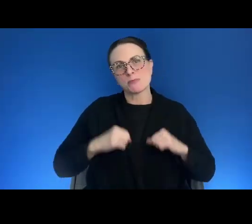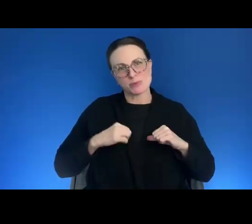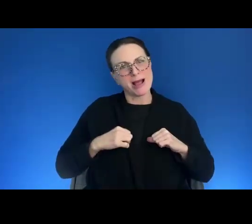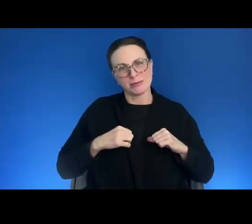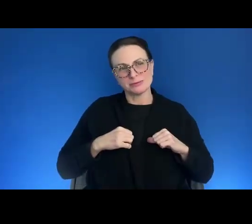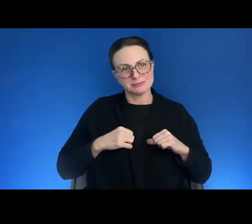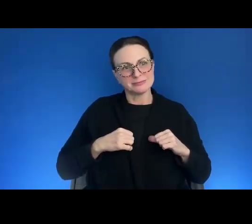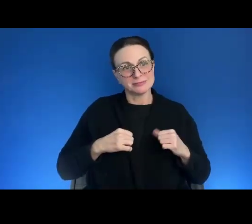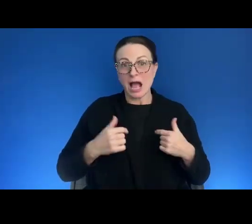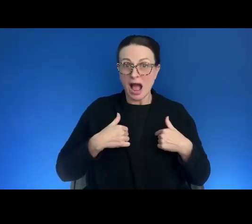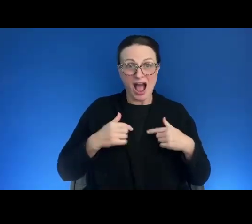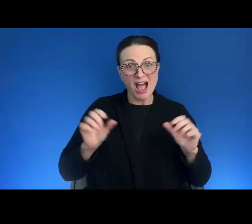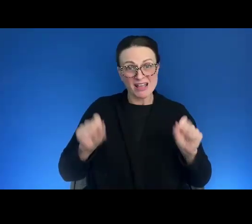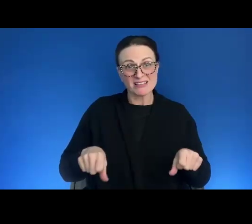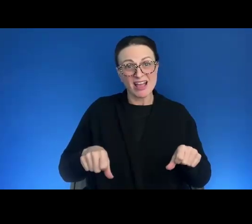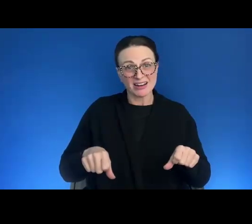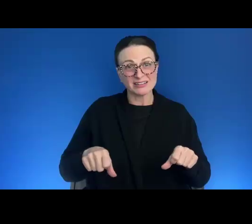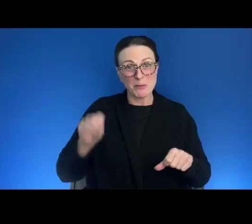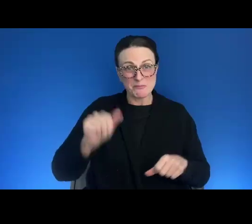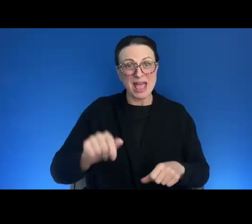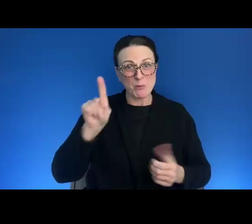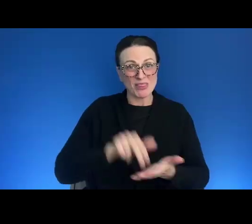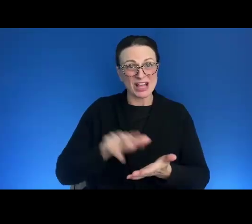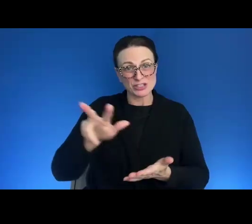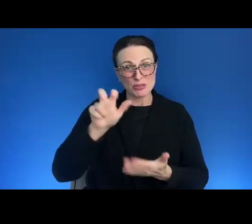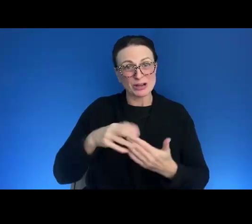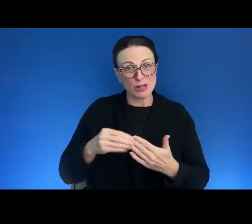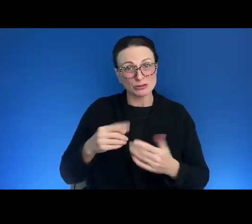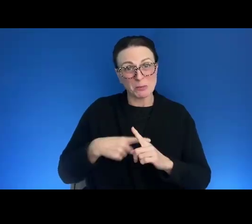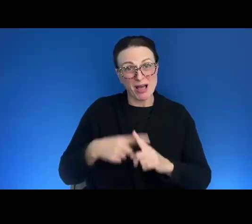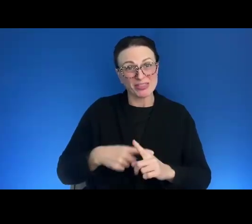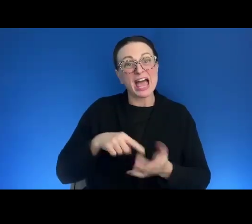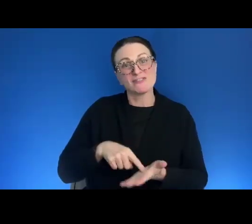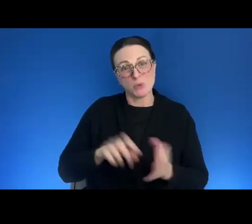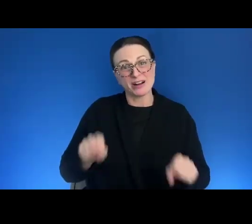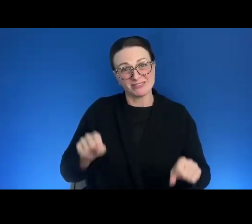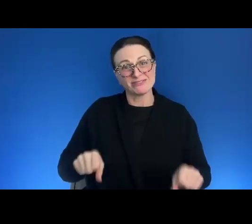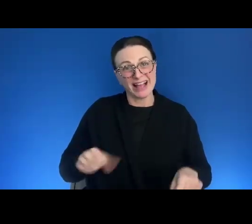say, I can pay $1,300 a month and afford it right now. I don't need